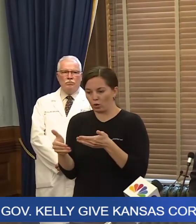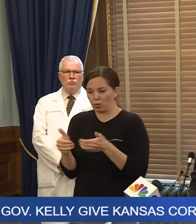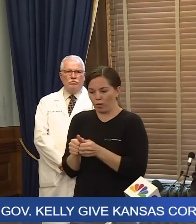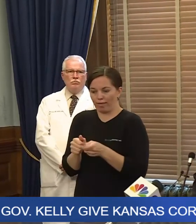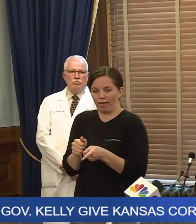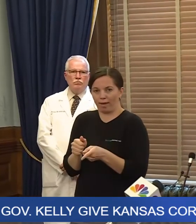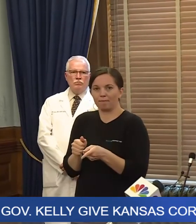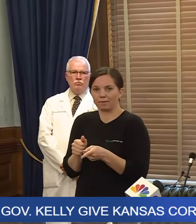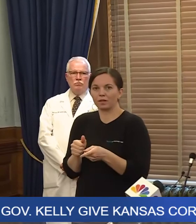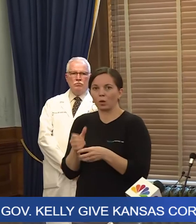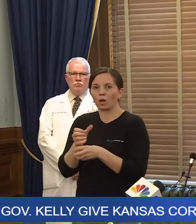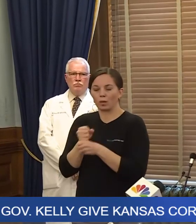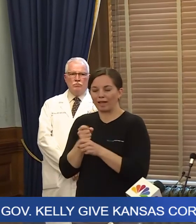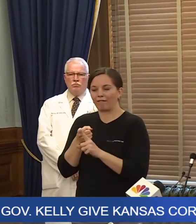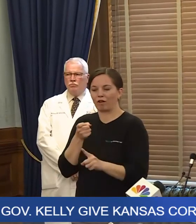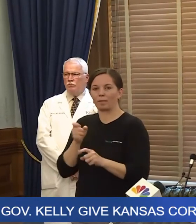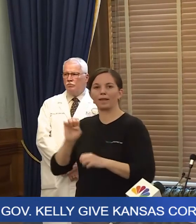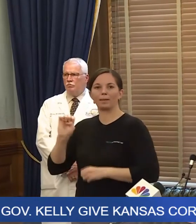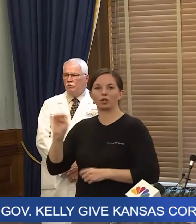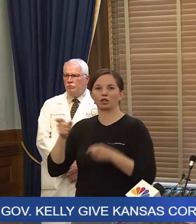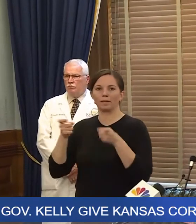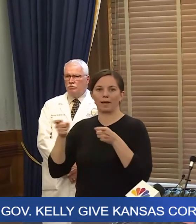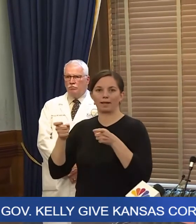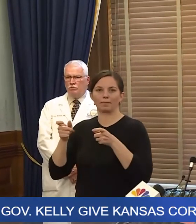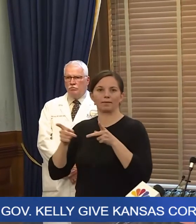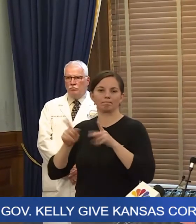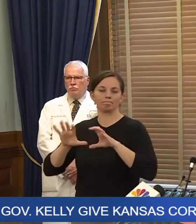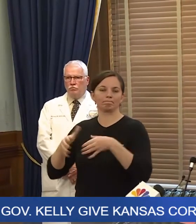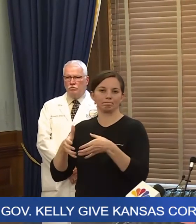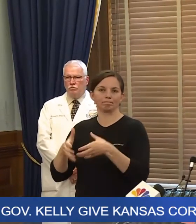those from the emergency management folks.